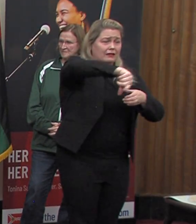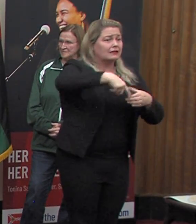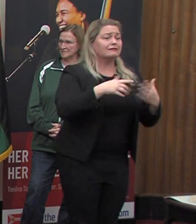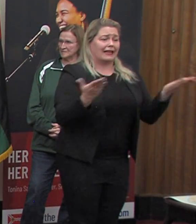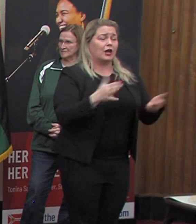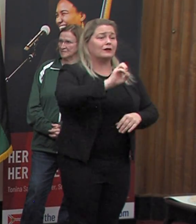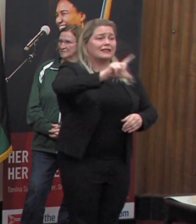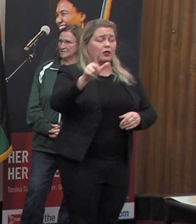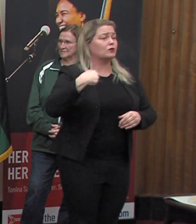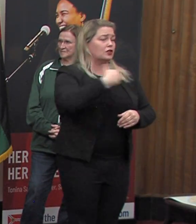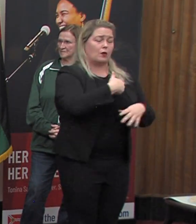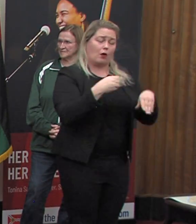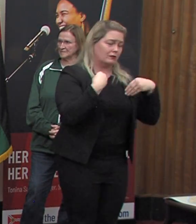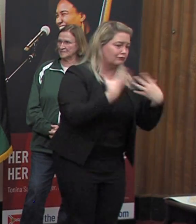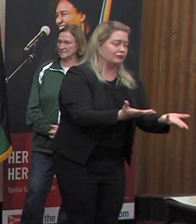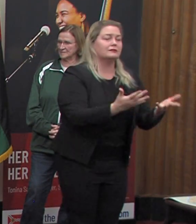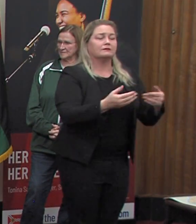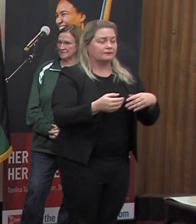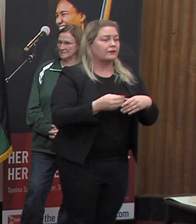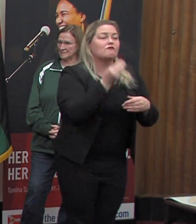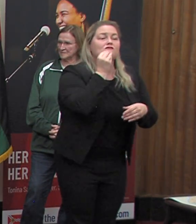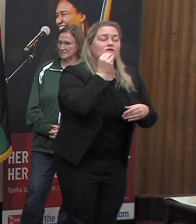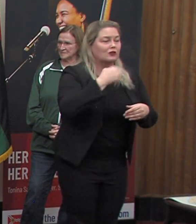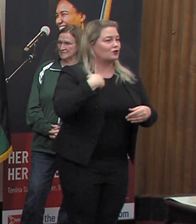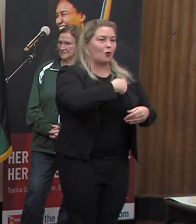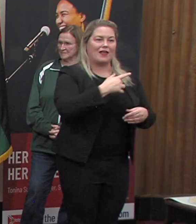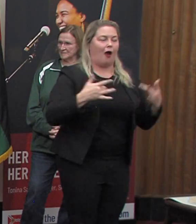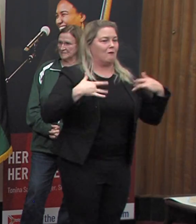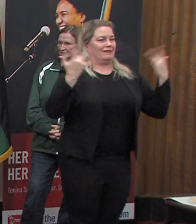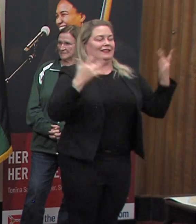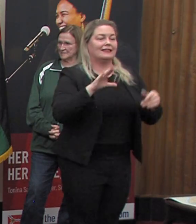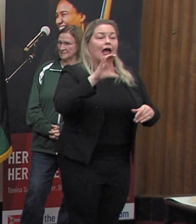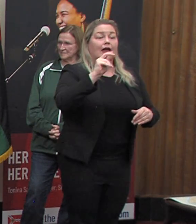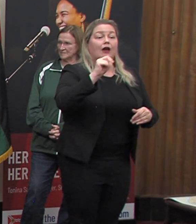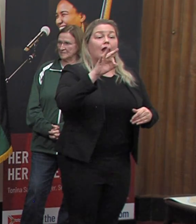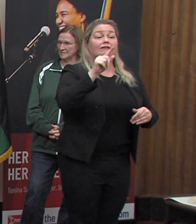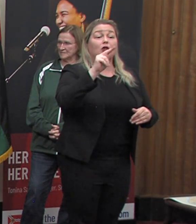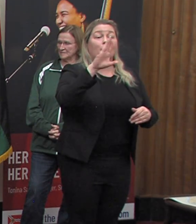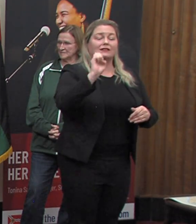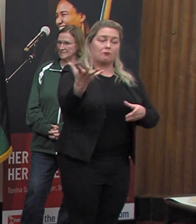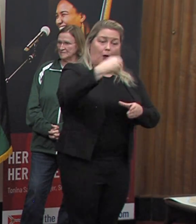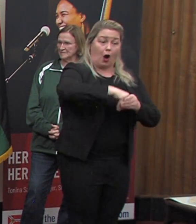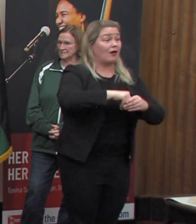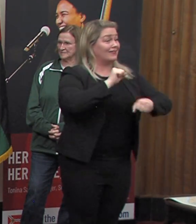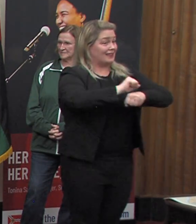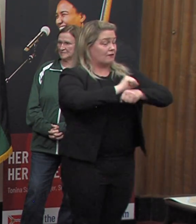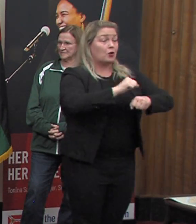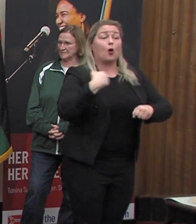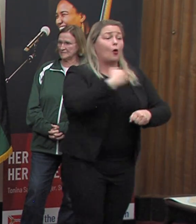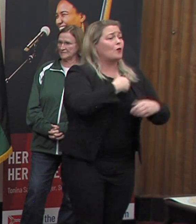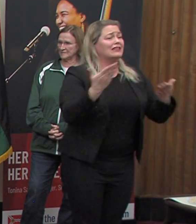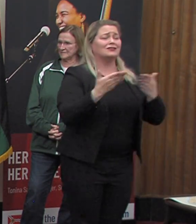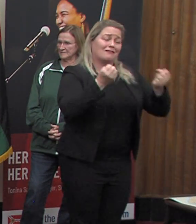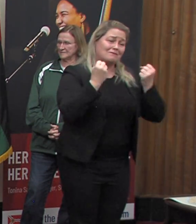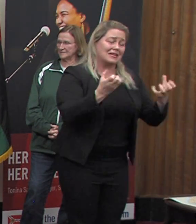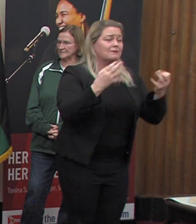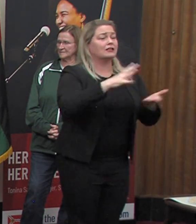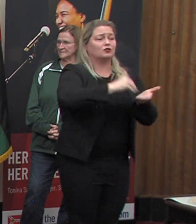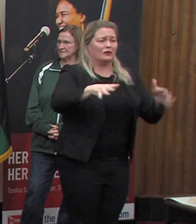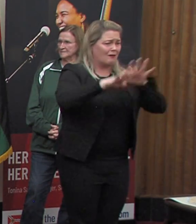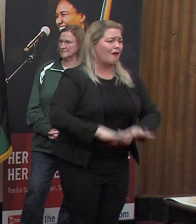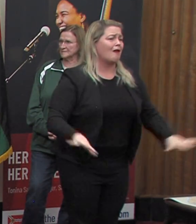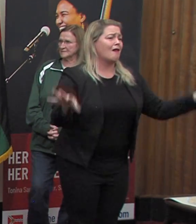So we're pleased at Confluence to be a part of this effort. We serve a large number of students throughout the city, and